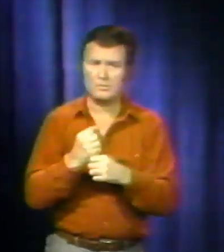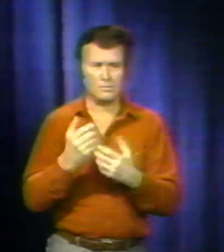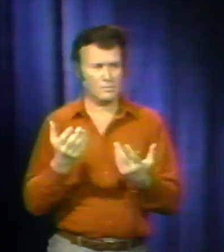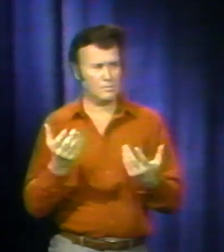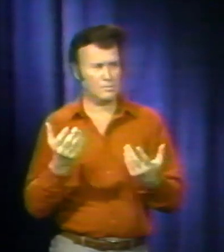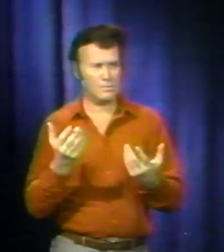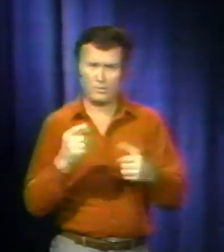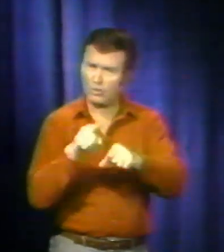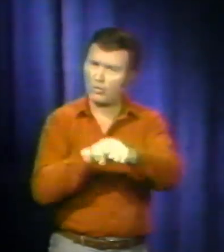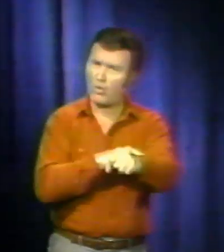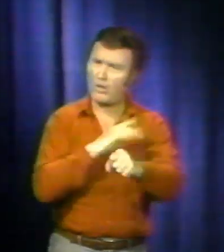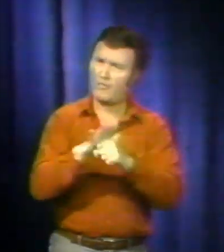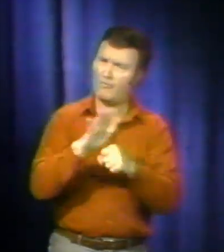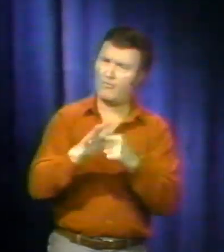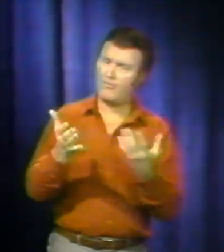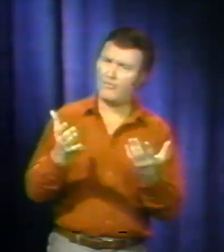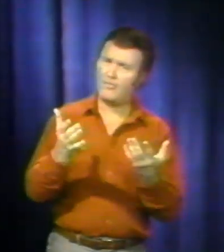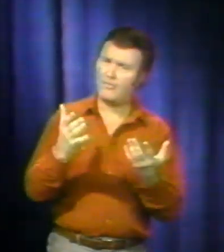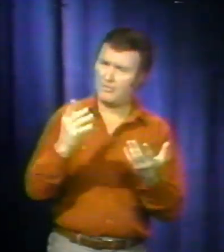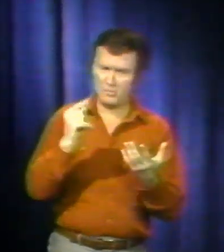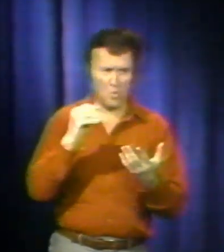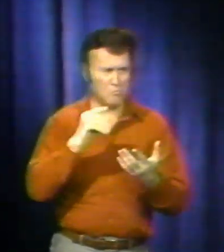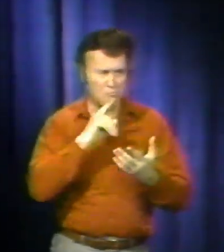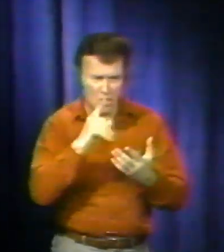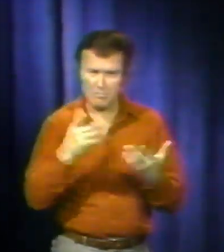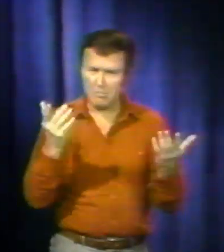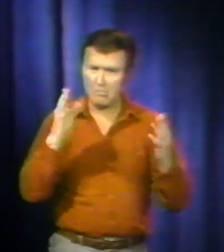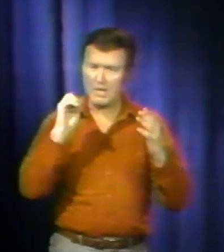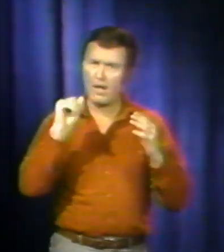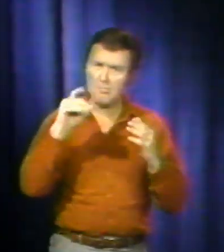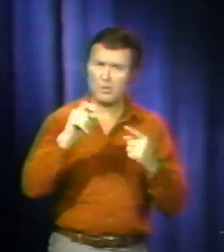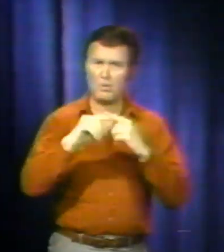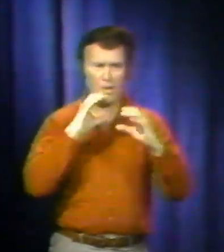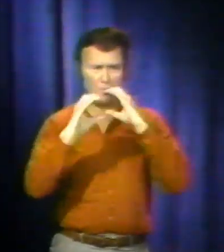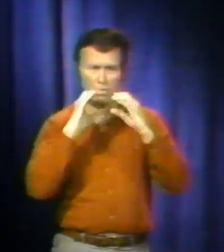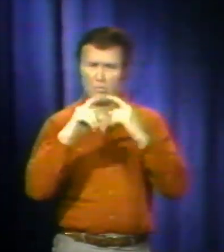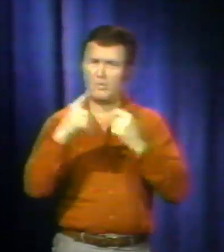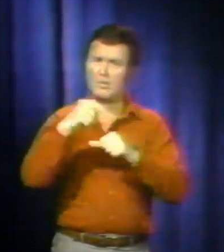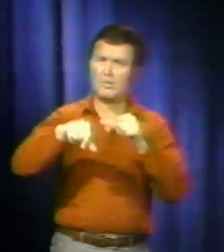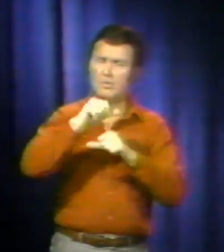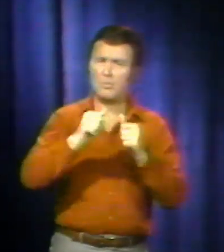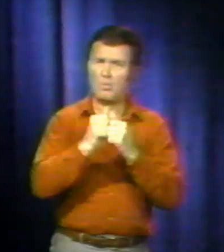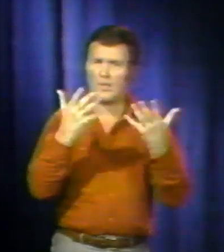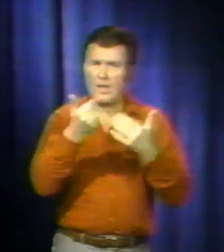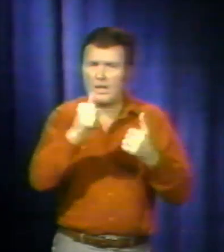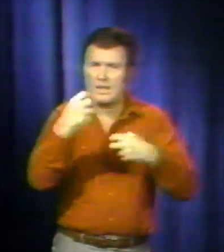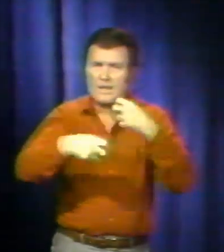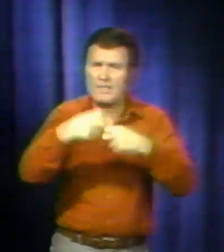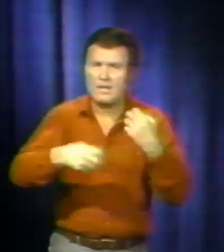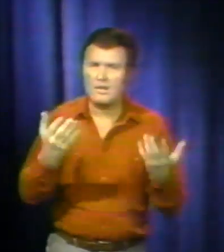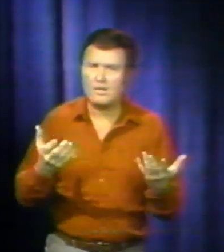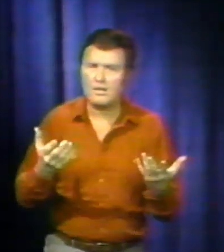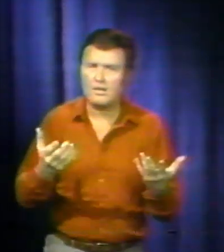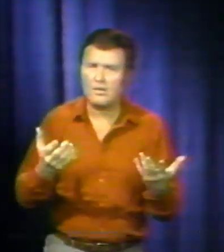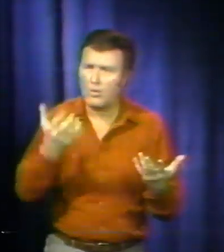years. That's long enough to really be able to communicate with each other without any great